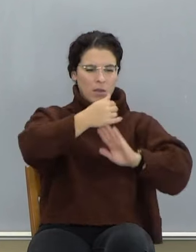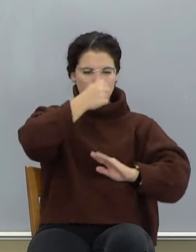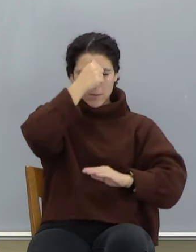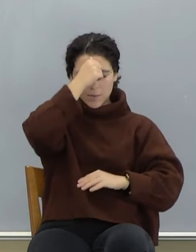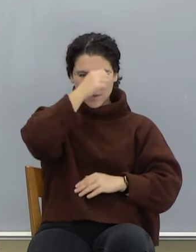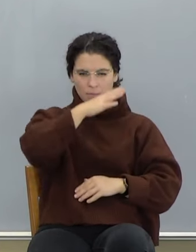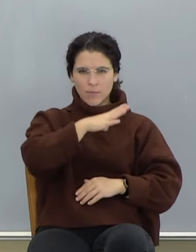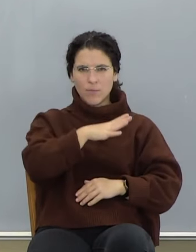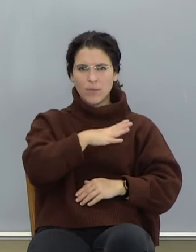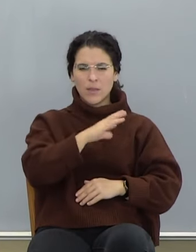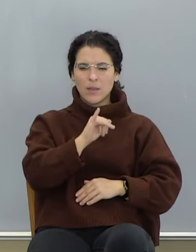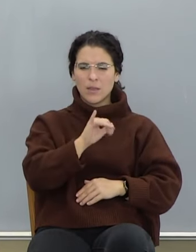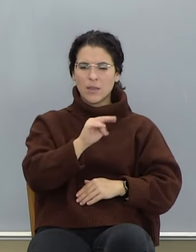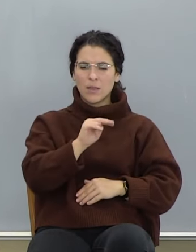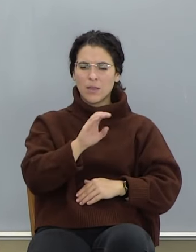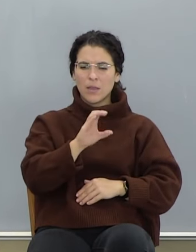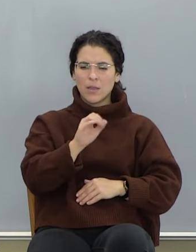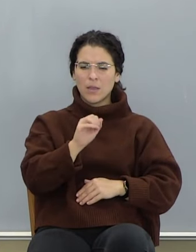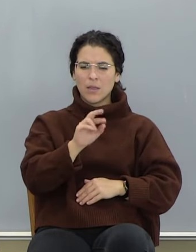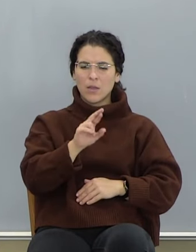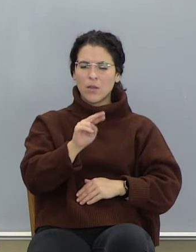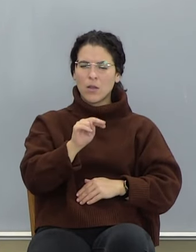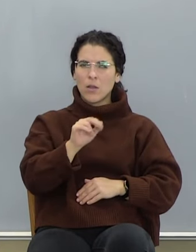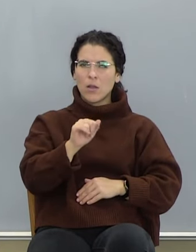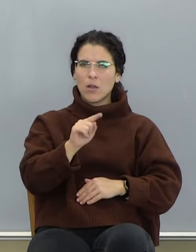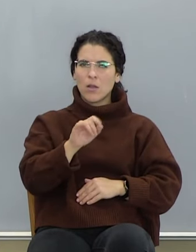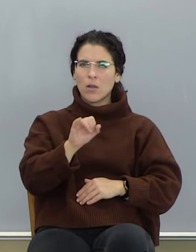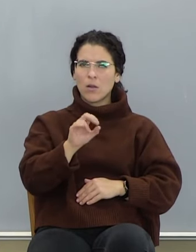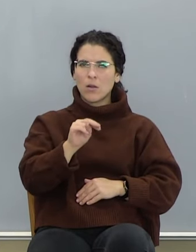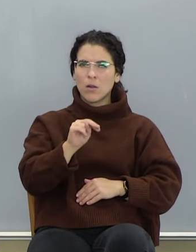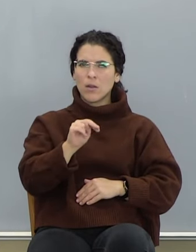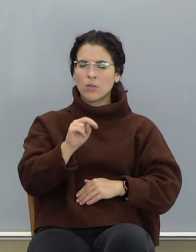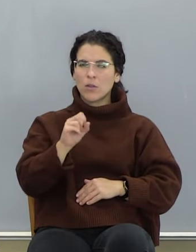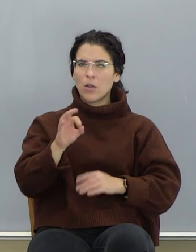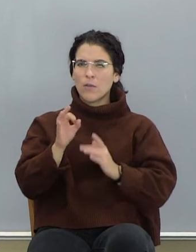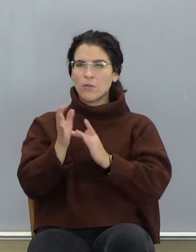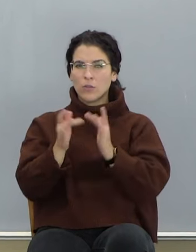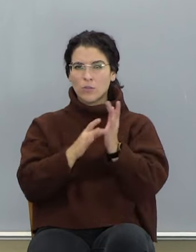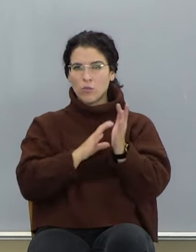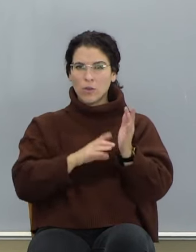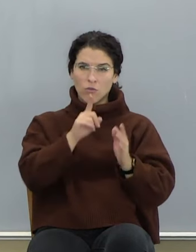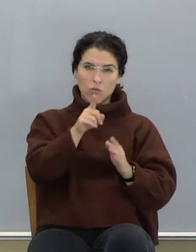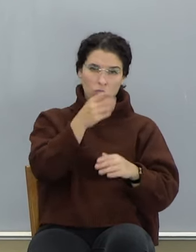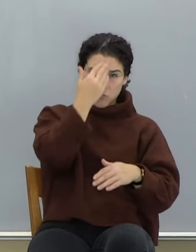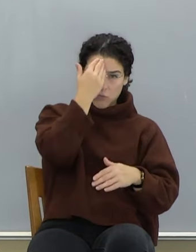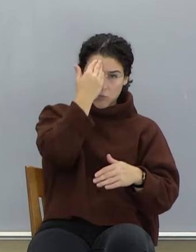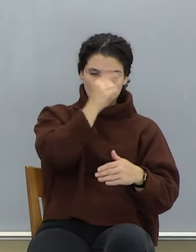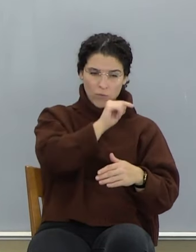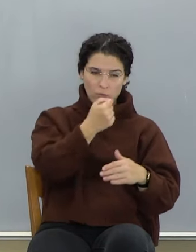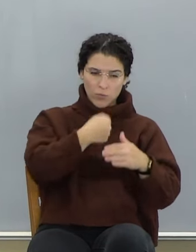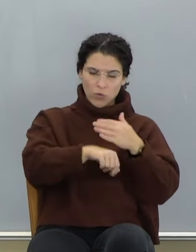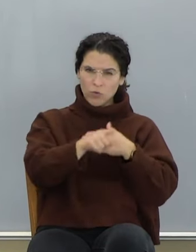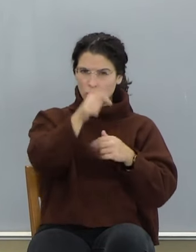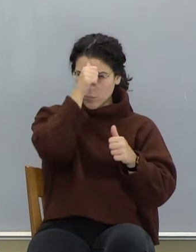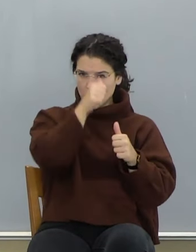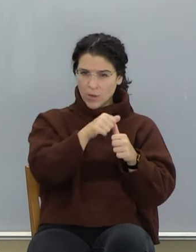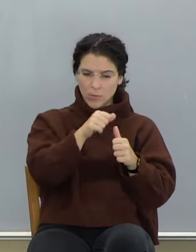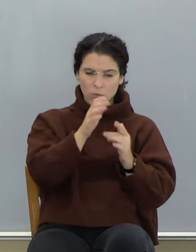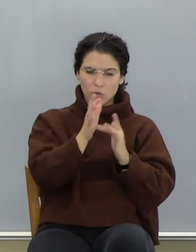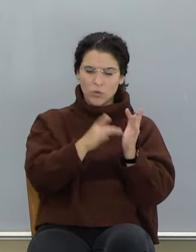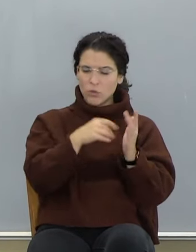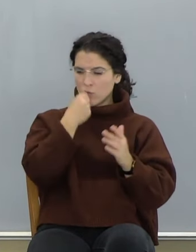Christ. The issue of the firstborn, do you, for example, you know what, remember what Jesus told